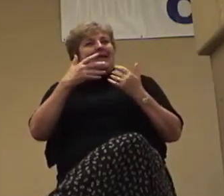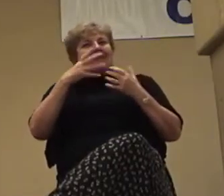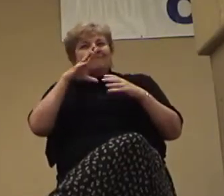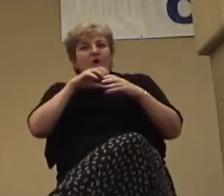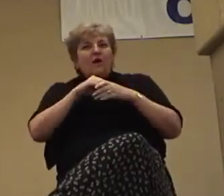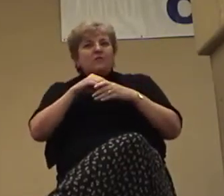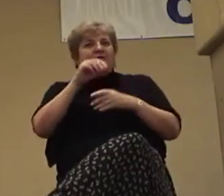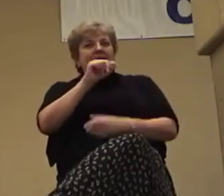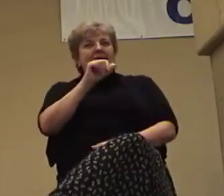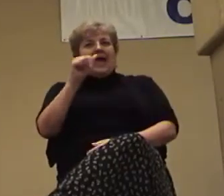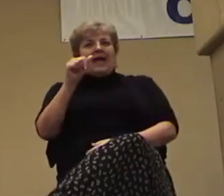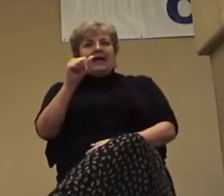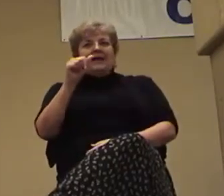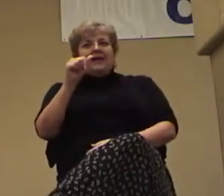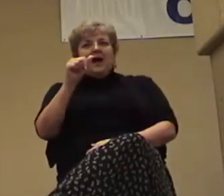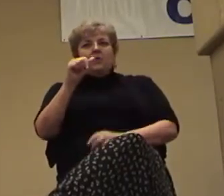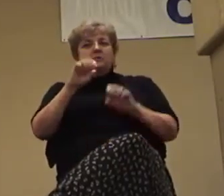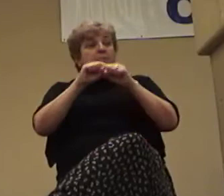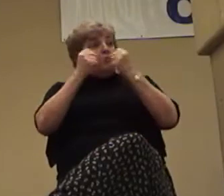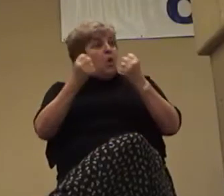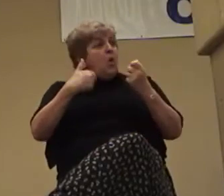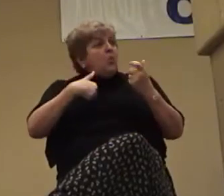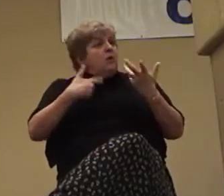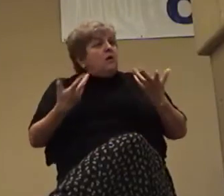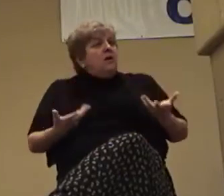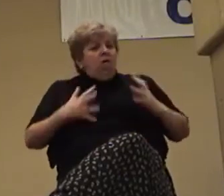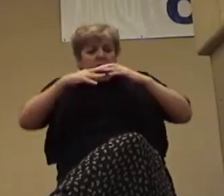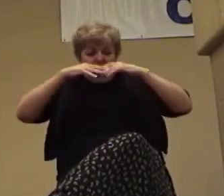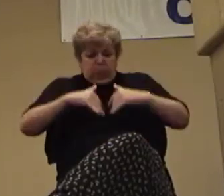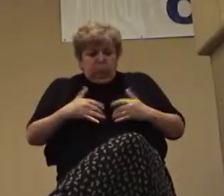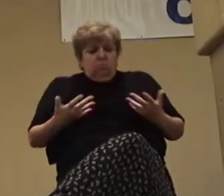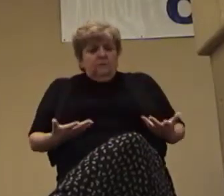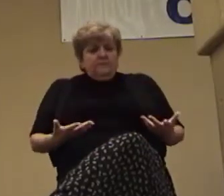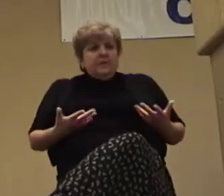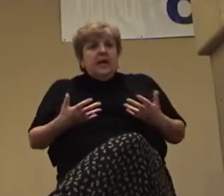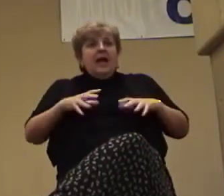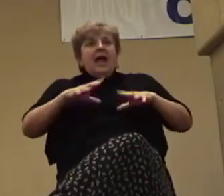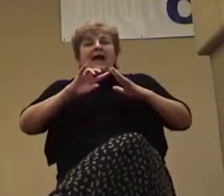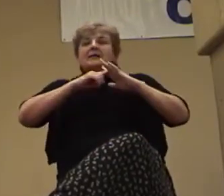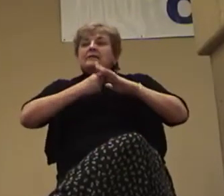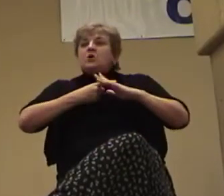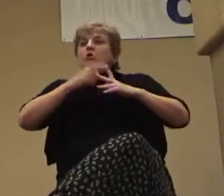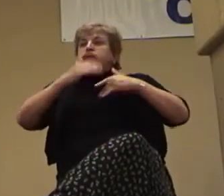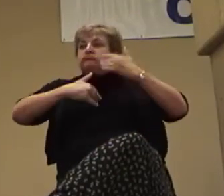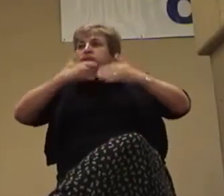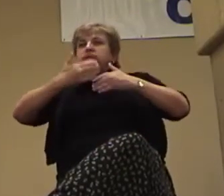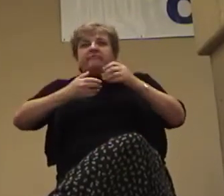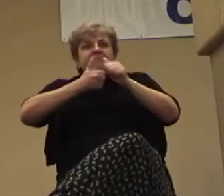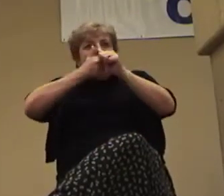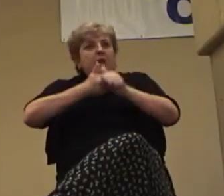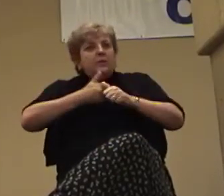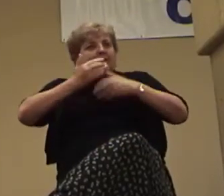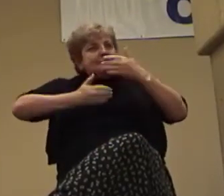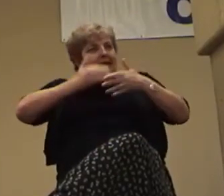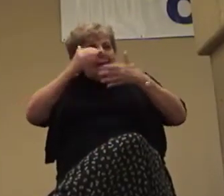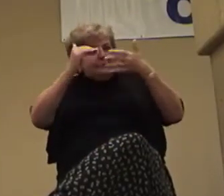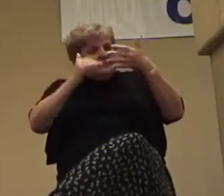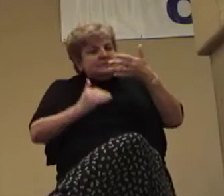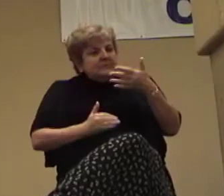came to you broken. I started taking these steps, taking our traditions, incorporating them into my life, you know, sponsoring, showing